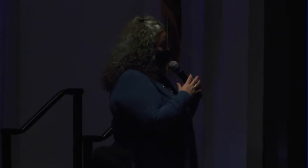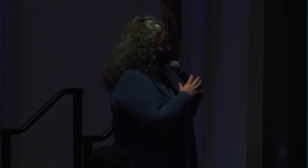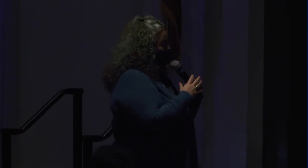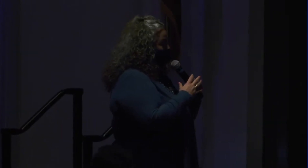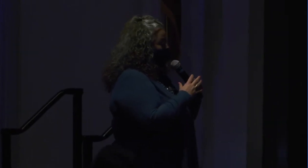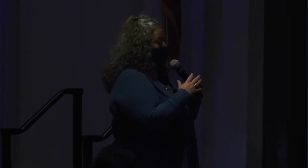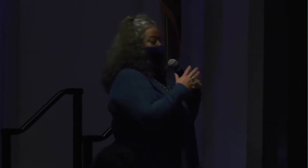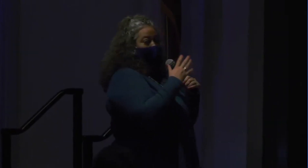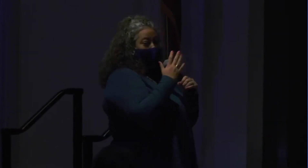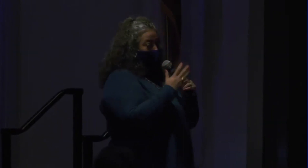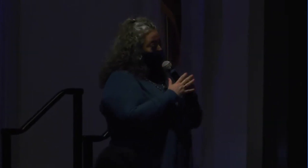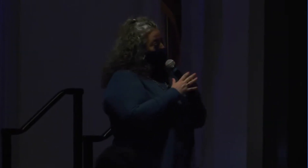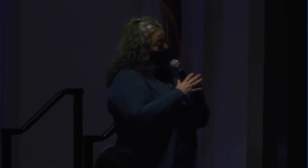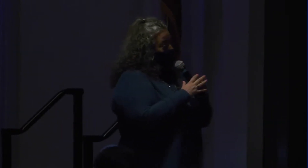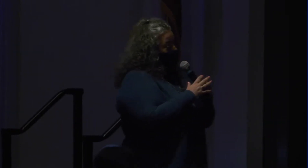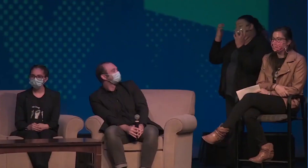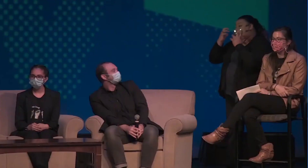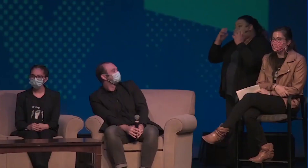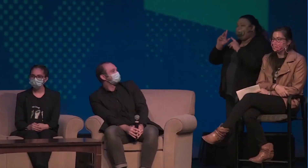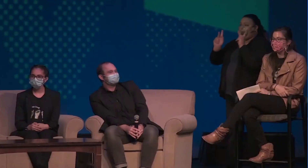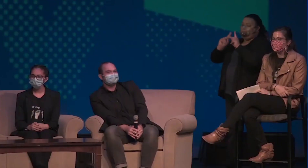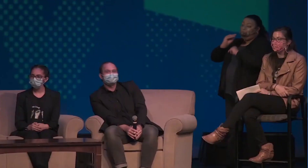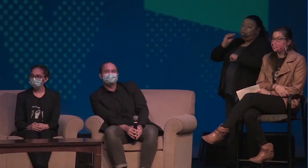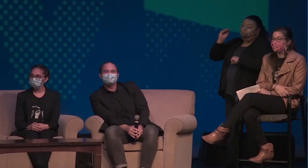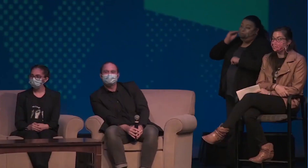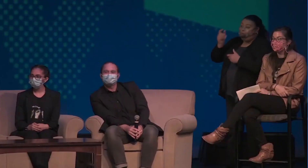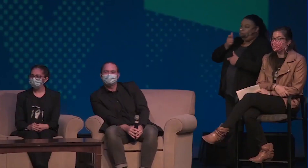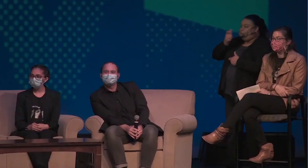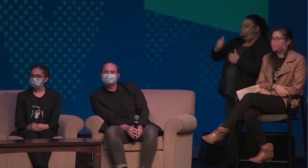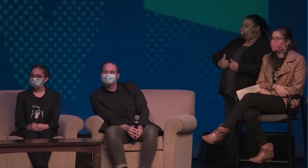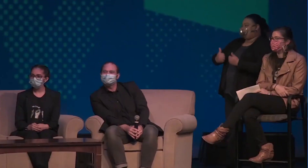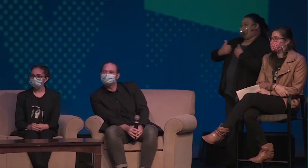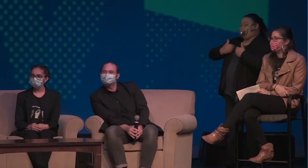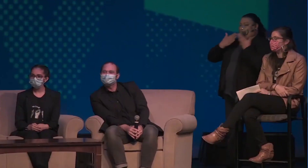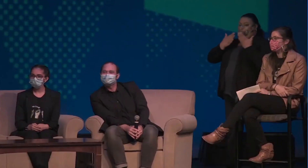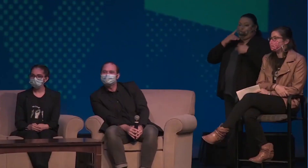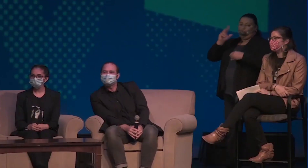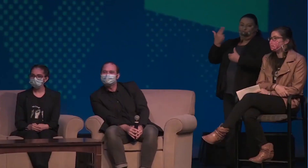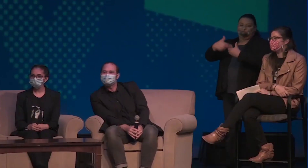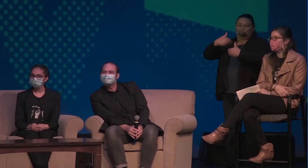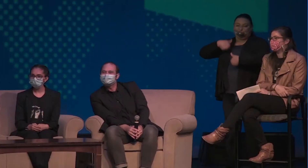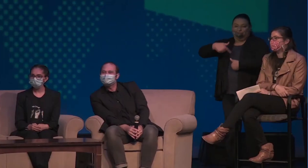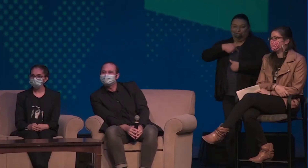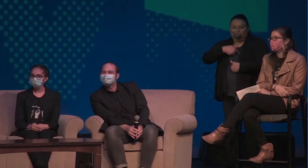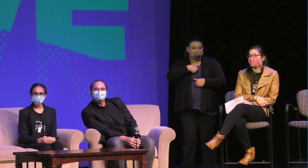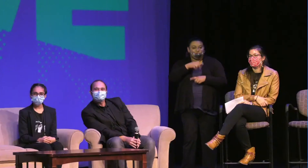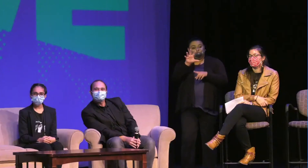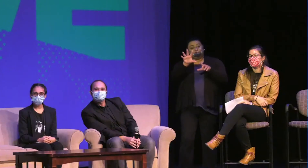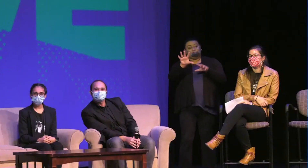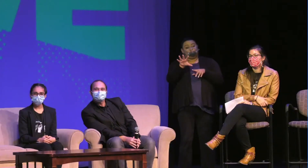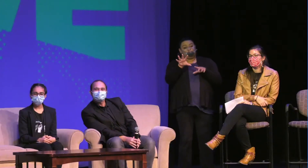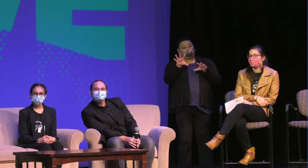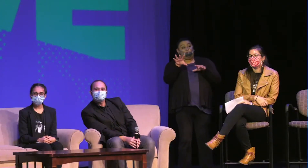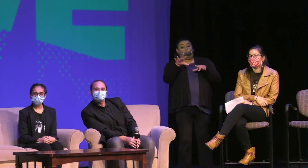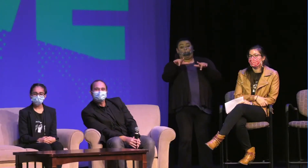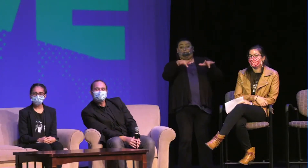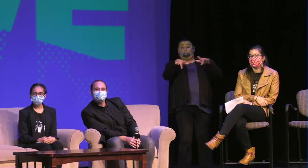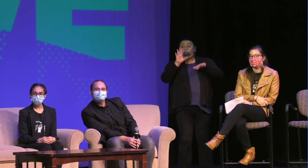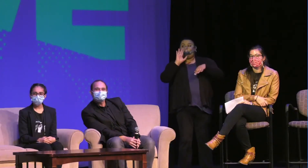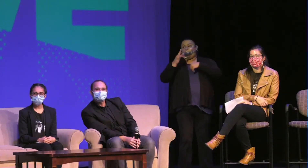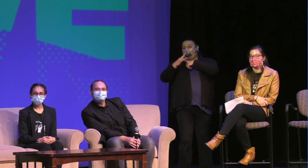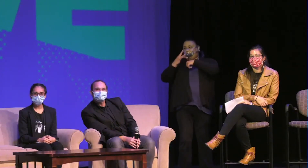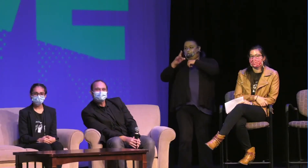of wisdom, people at home watching it live, thank you for being with us. And the recording will be made available.